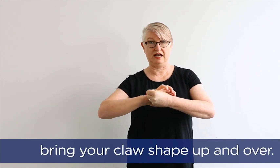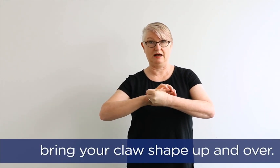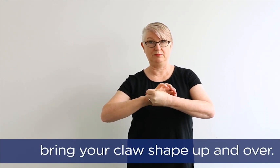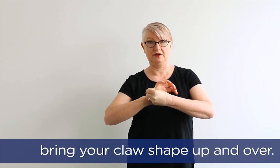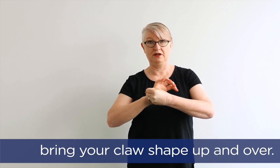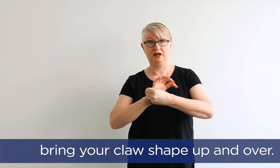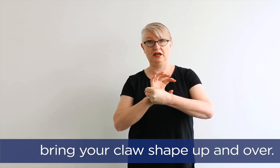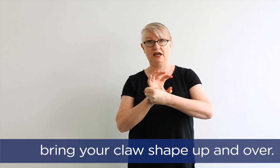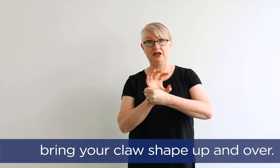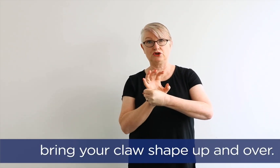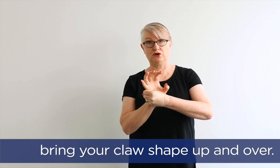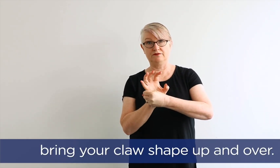up and over.